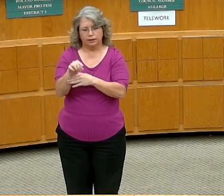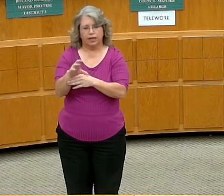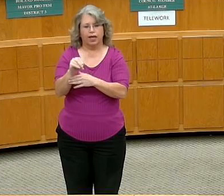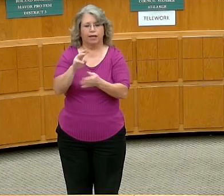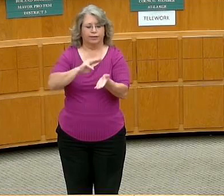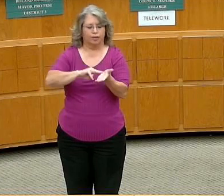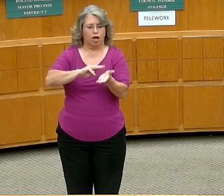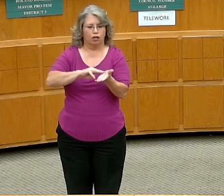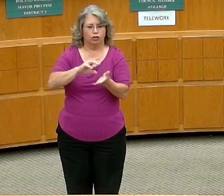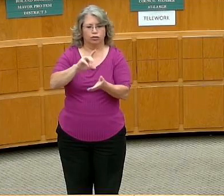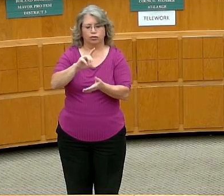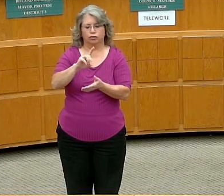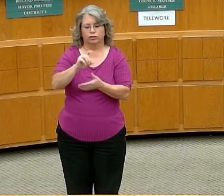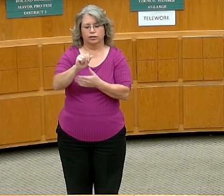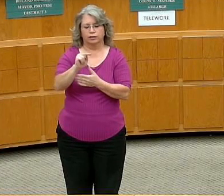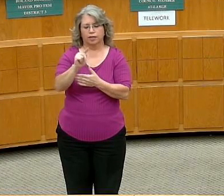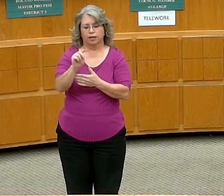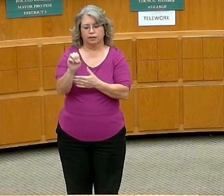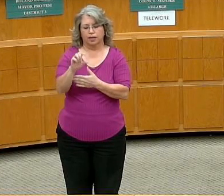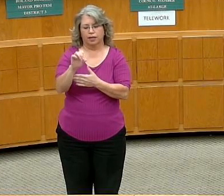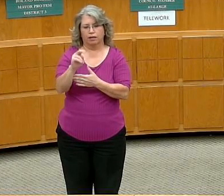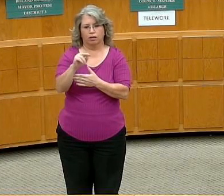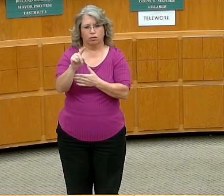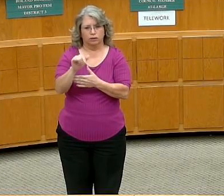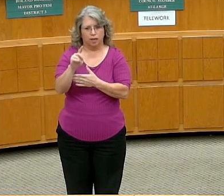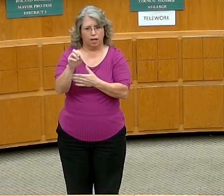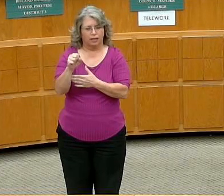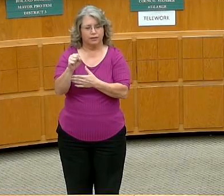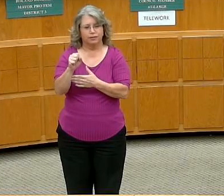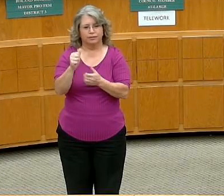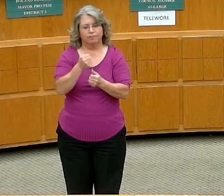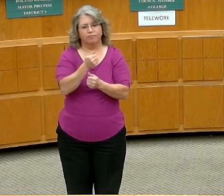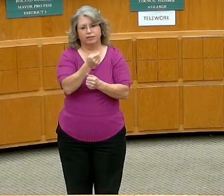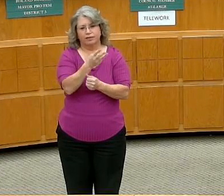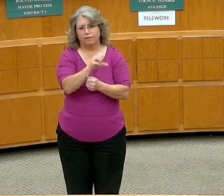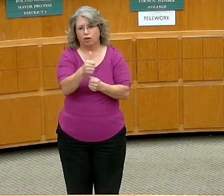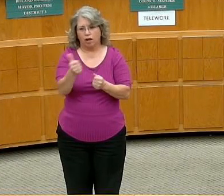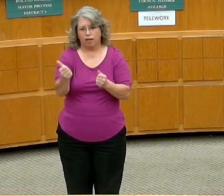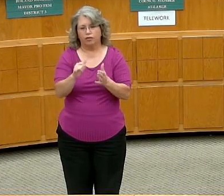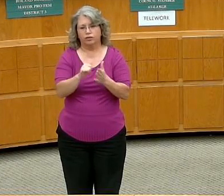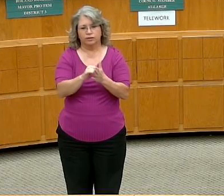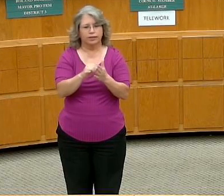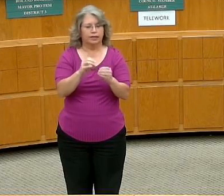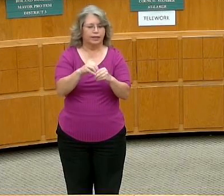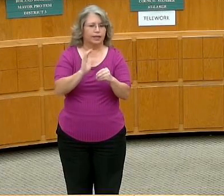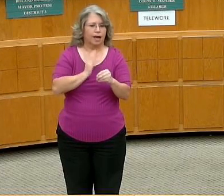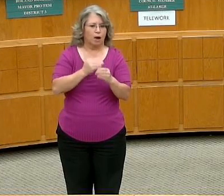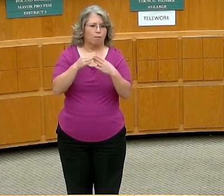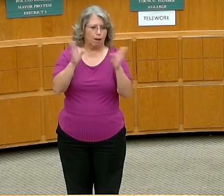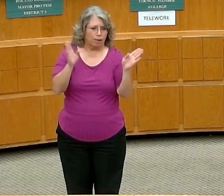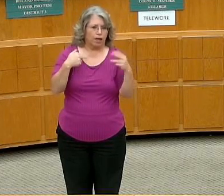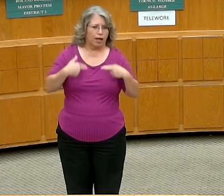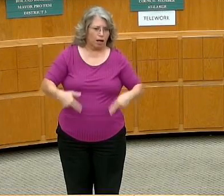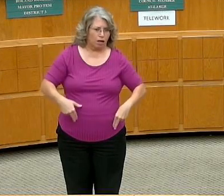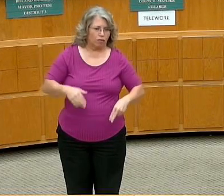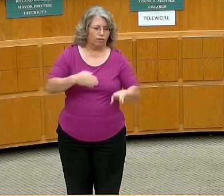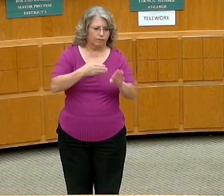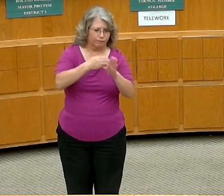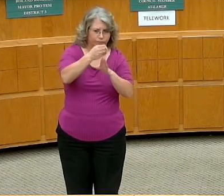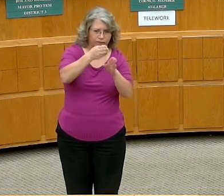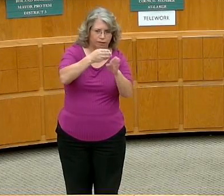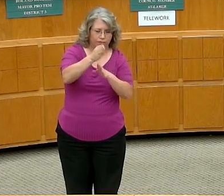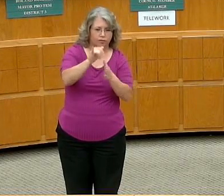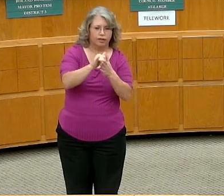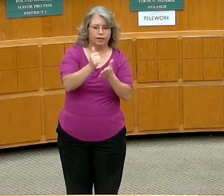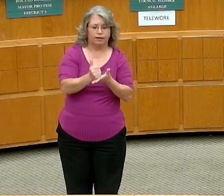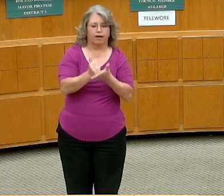in the health district. And there's many more in the public and health fields that have helped make this project come to light